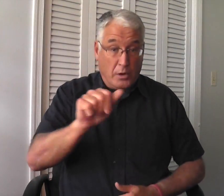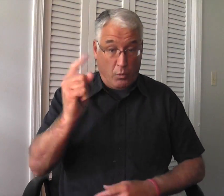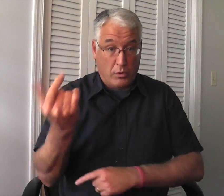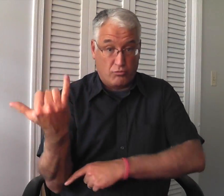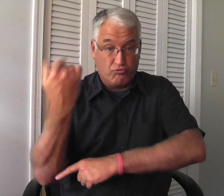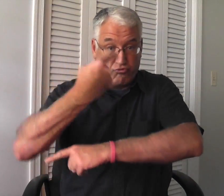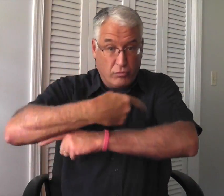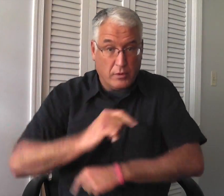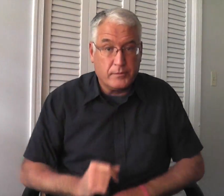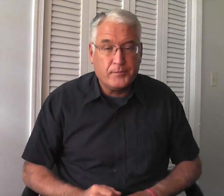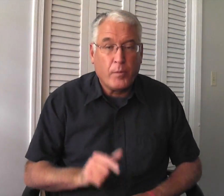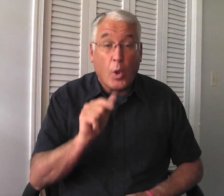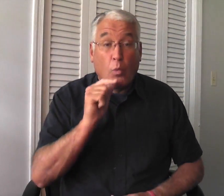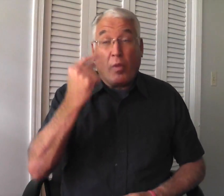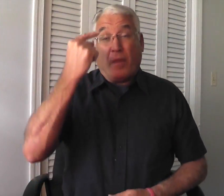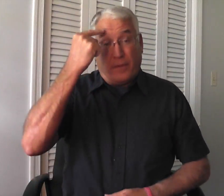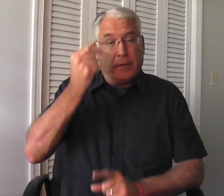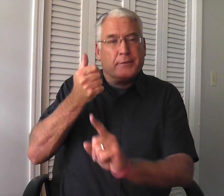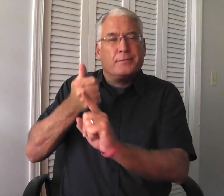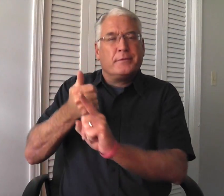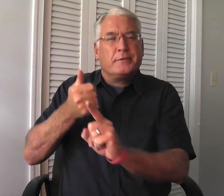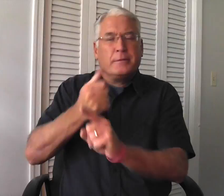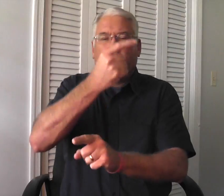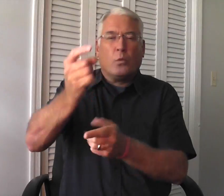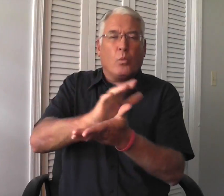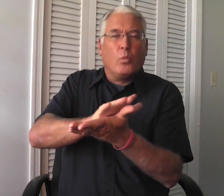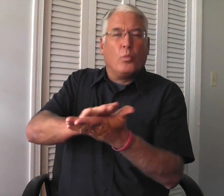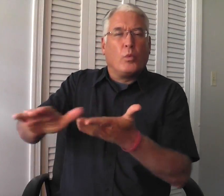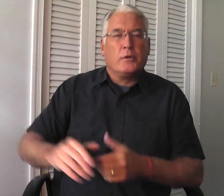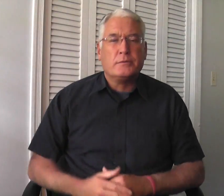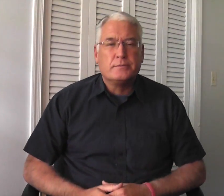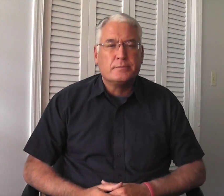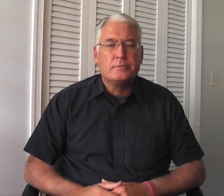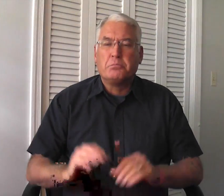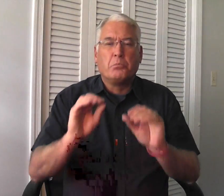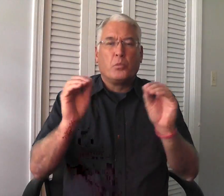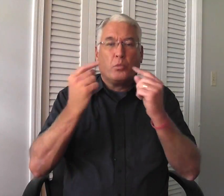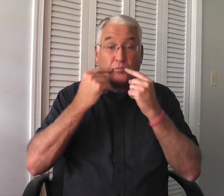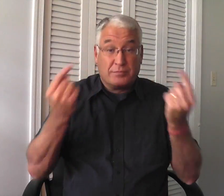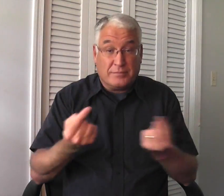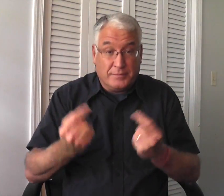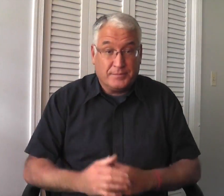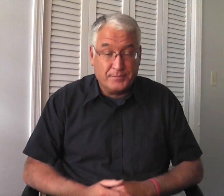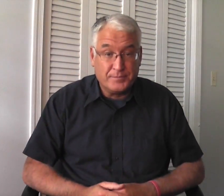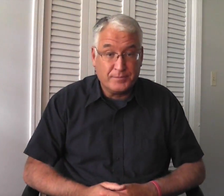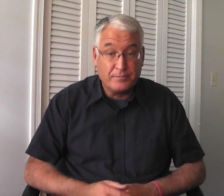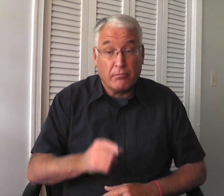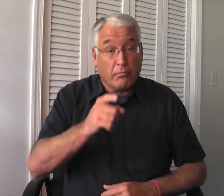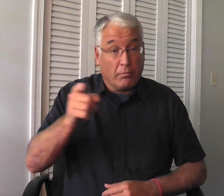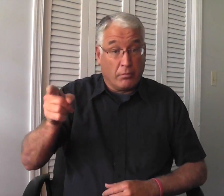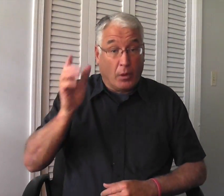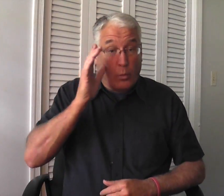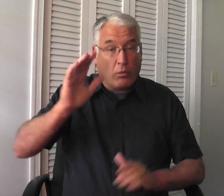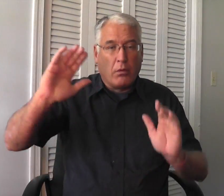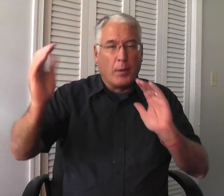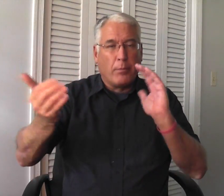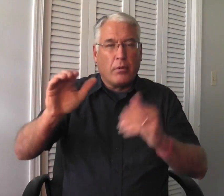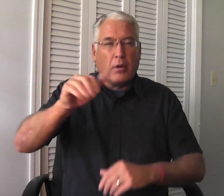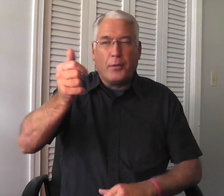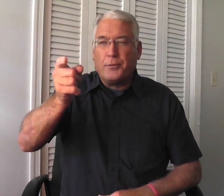It's easy for anyone today who thinks that he is holy, that he doesn't sin. It's easy